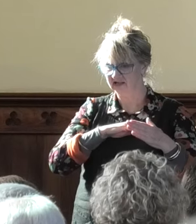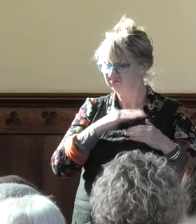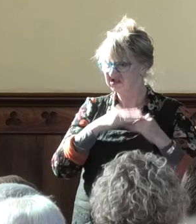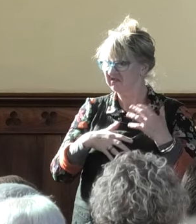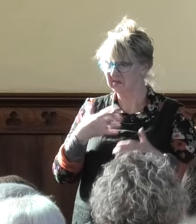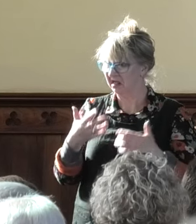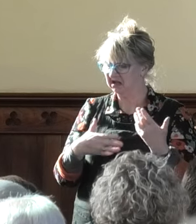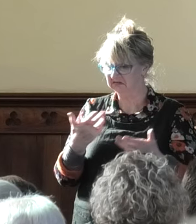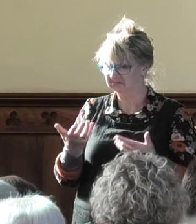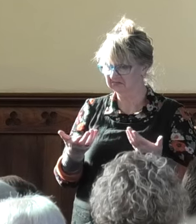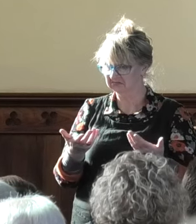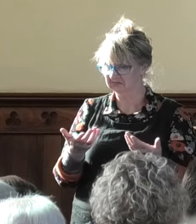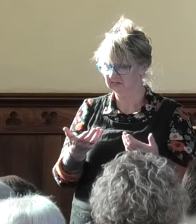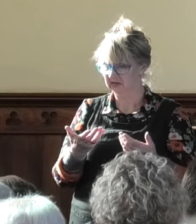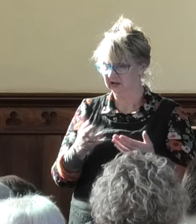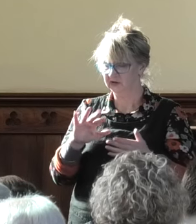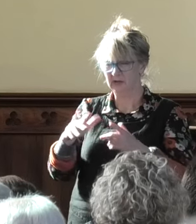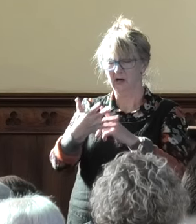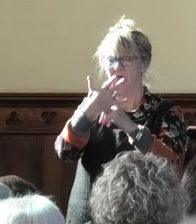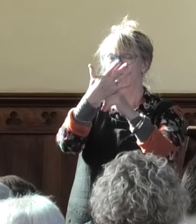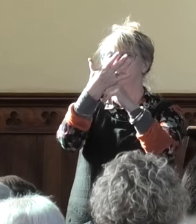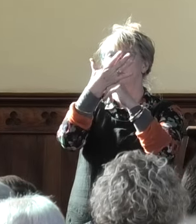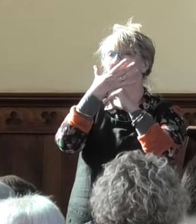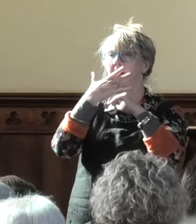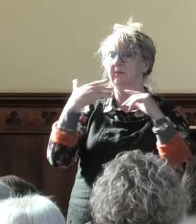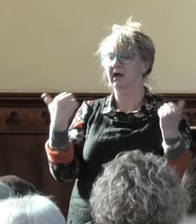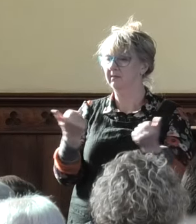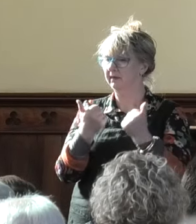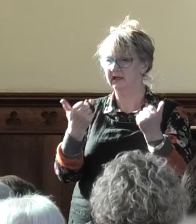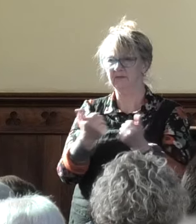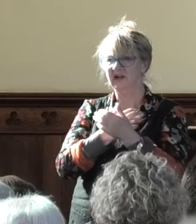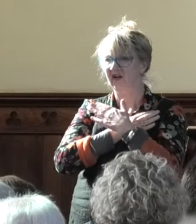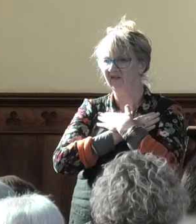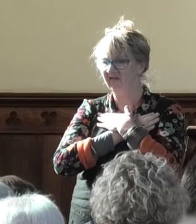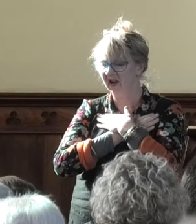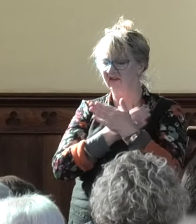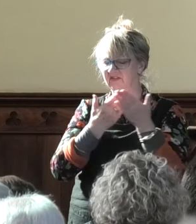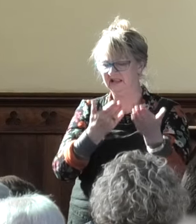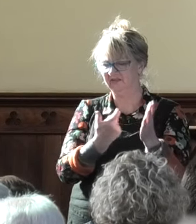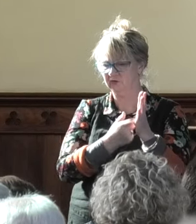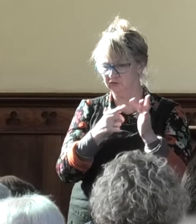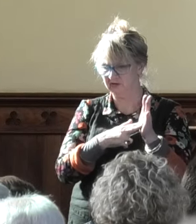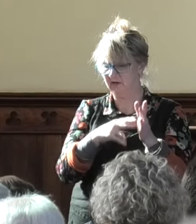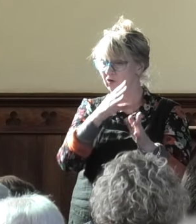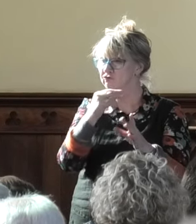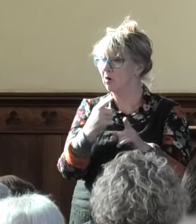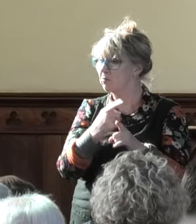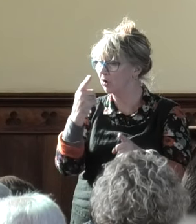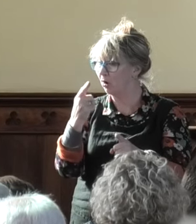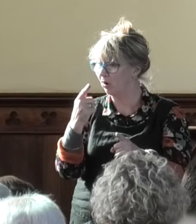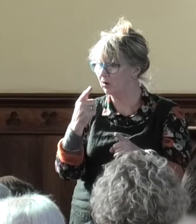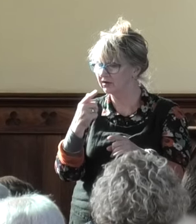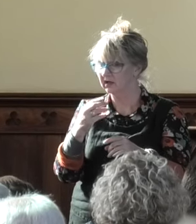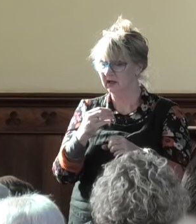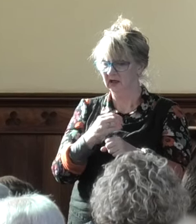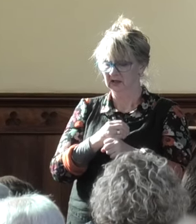complained. She's been overwhelmed by the many gestures of love that she has received from God and from and